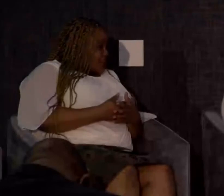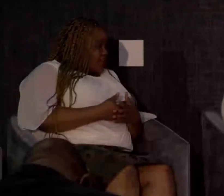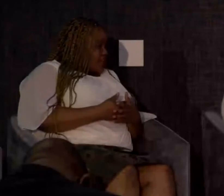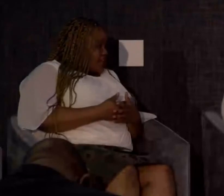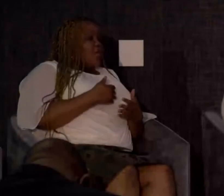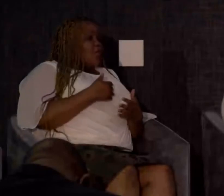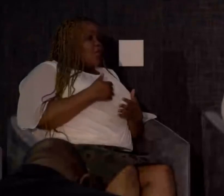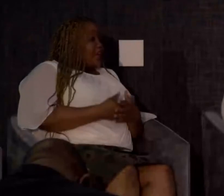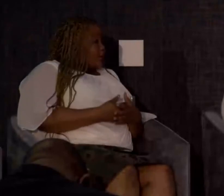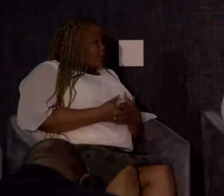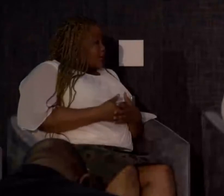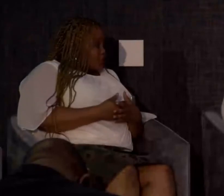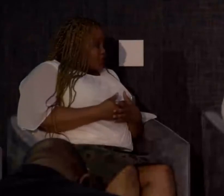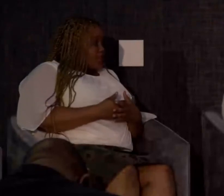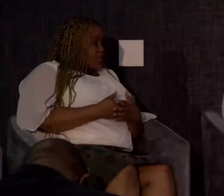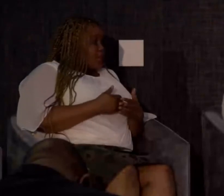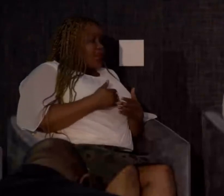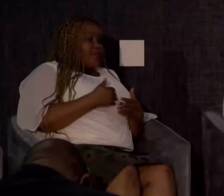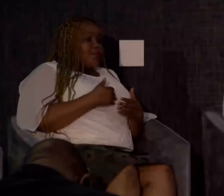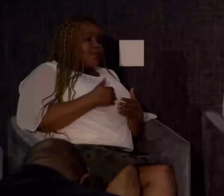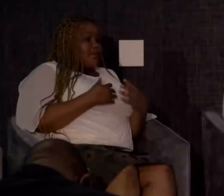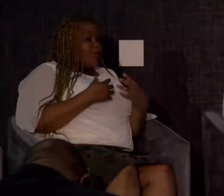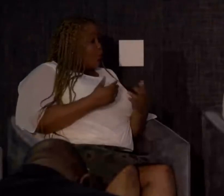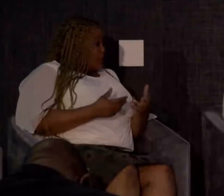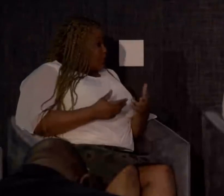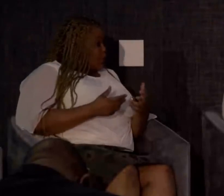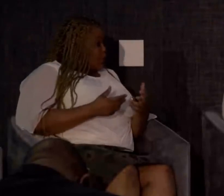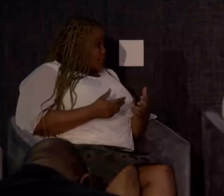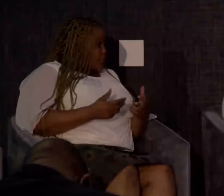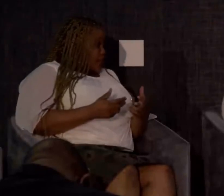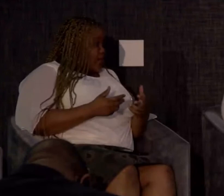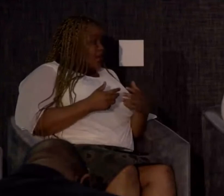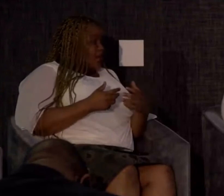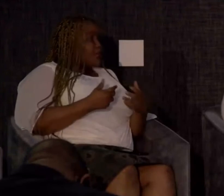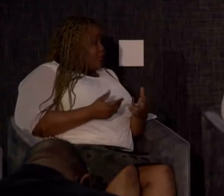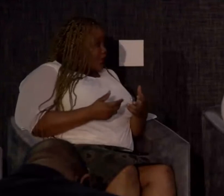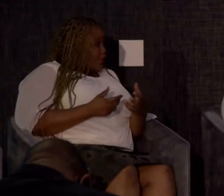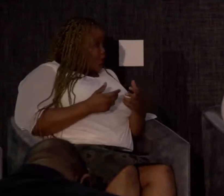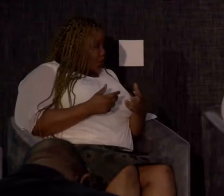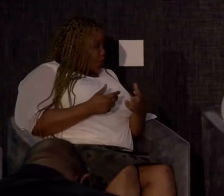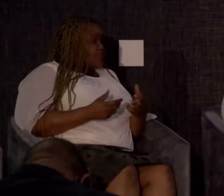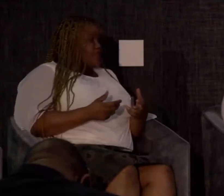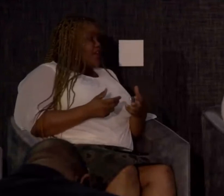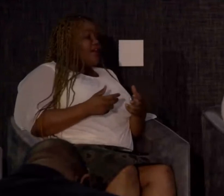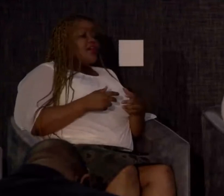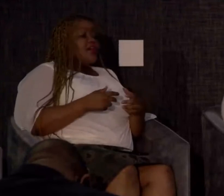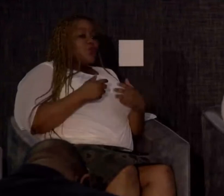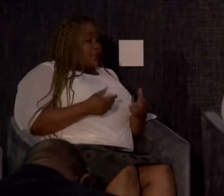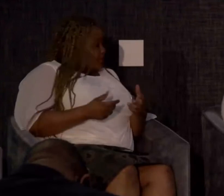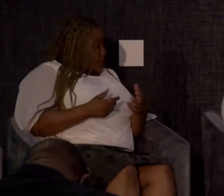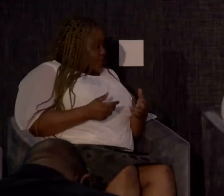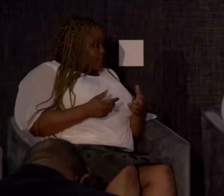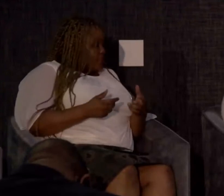things urgently, we bring out issues. We are bold about what issues are, we are truthful about what those issues are,